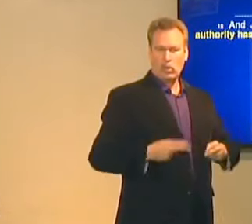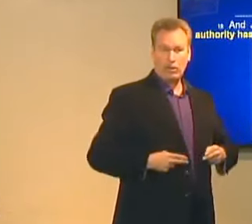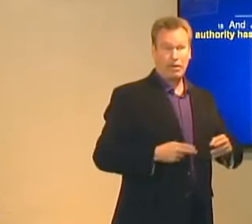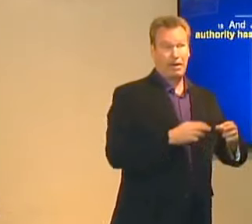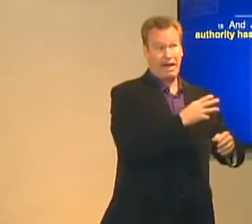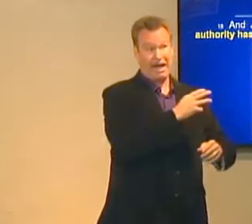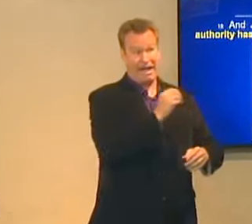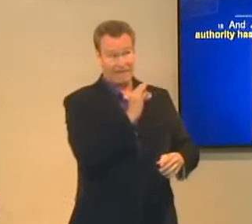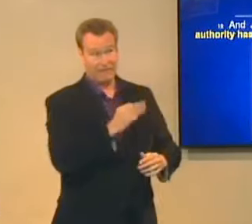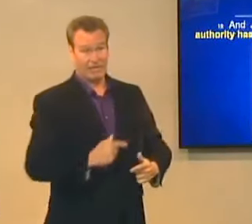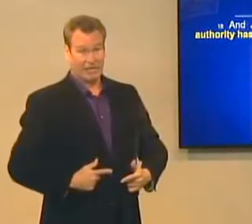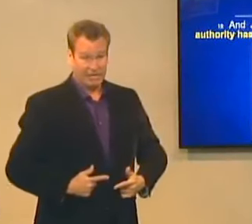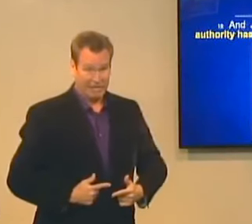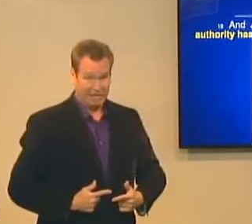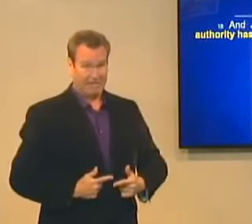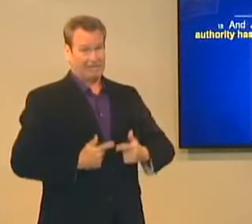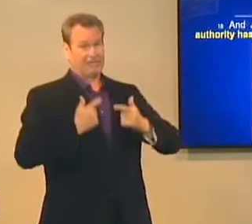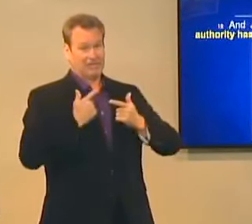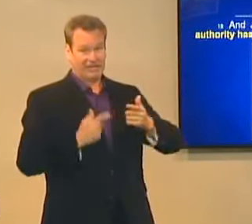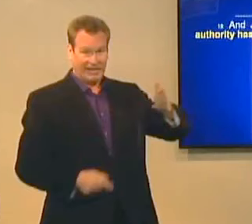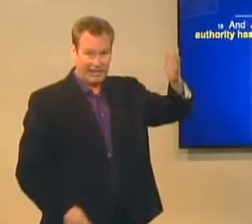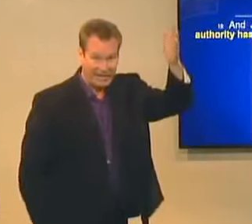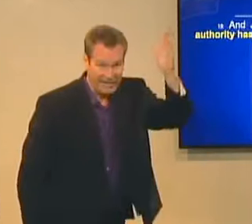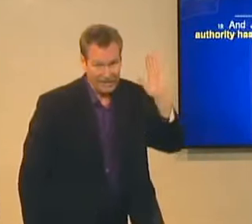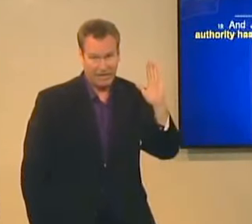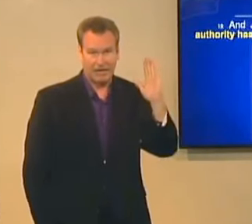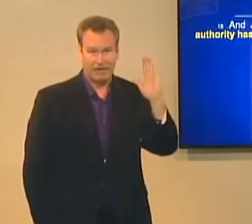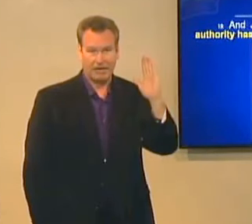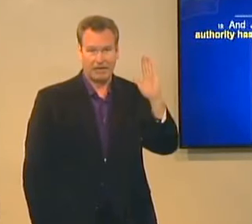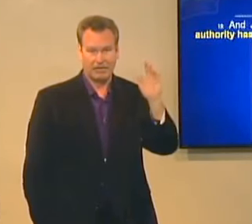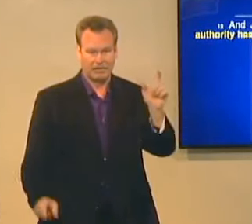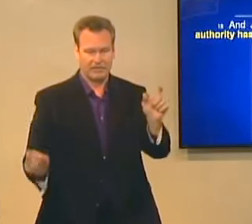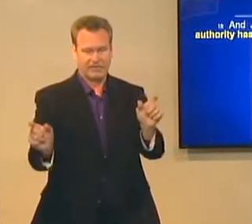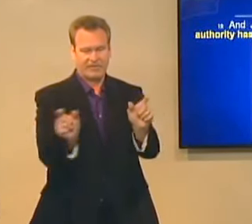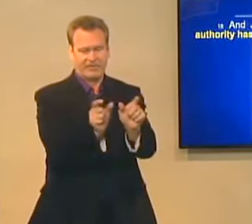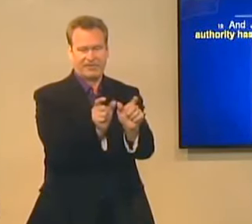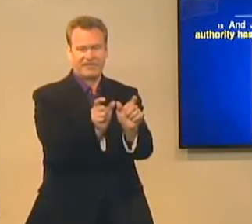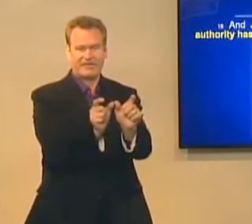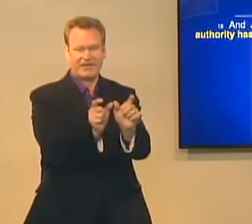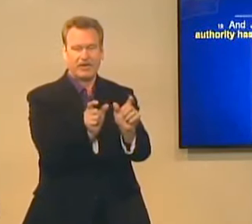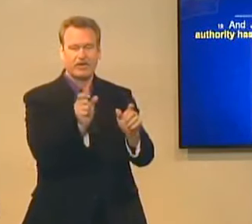The son means he is also human. And he is also the living God. In one.